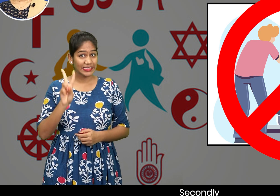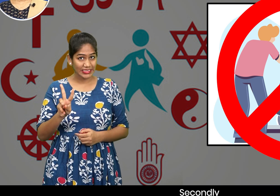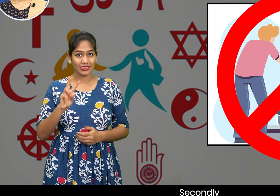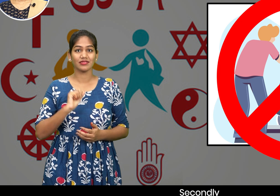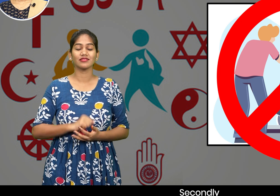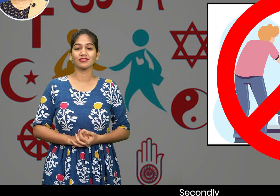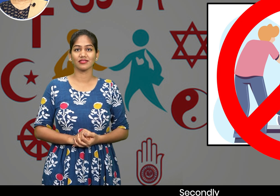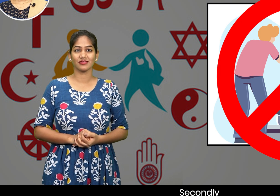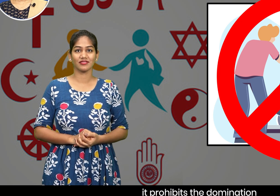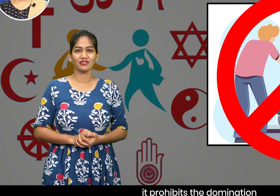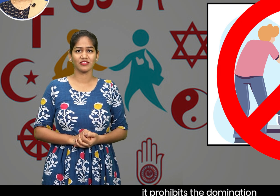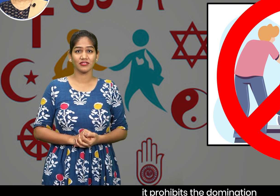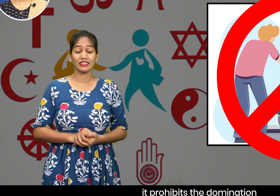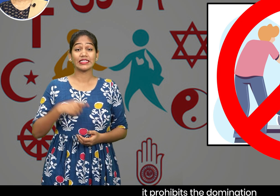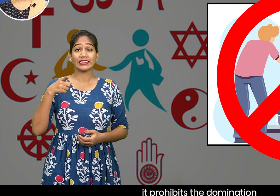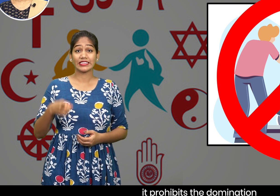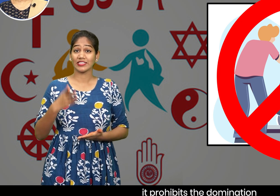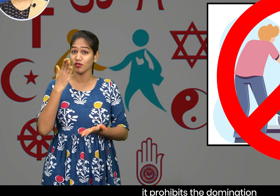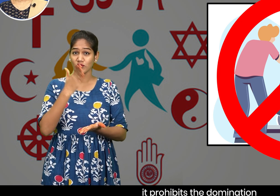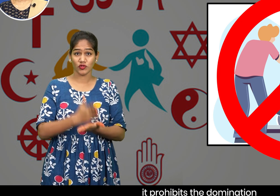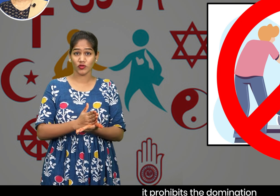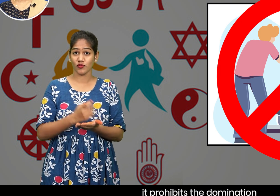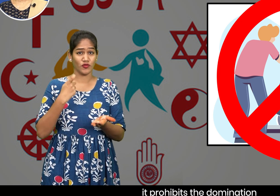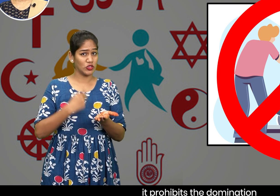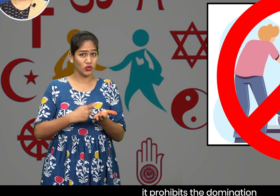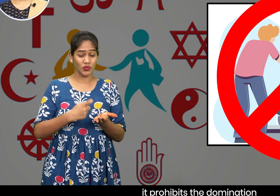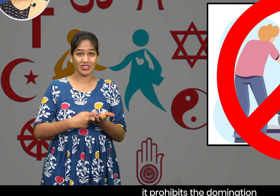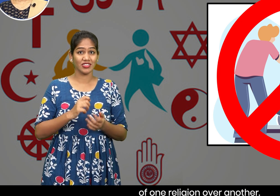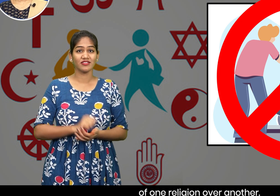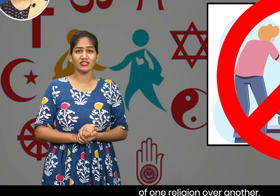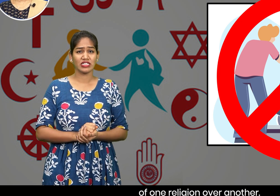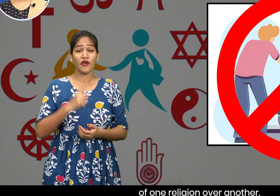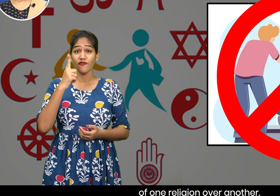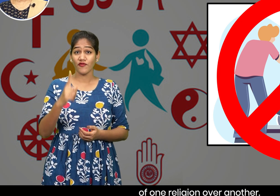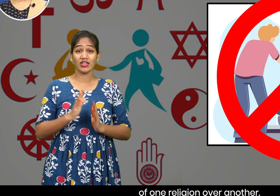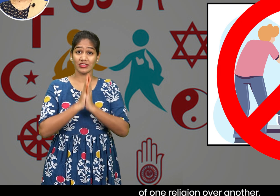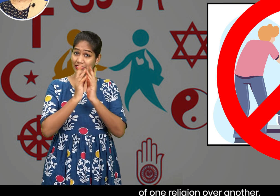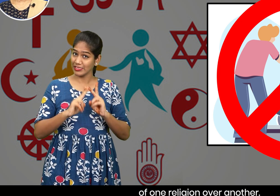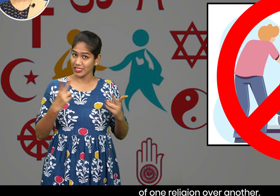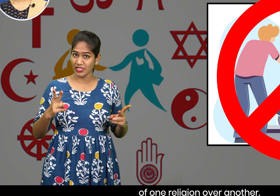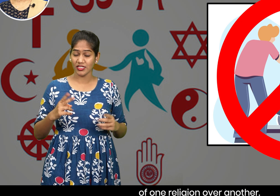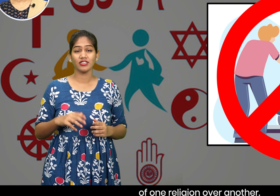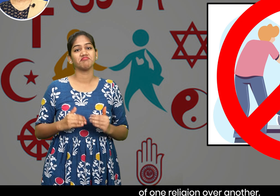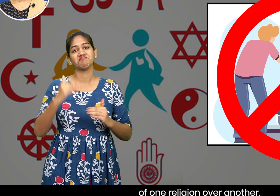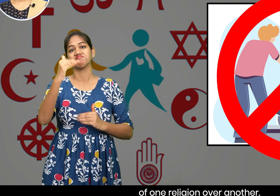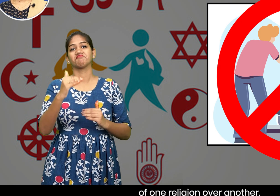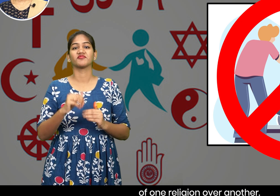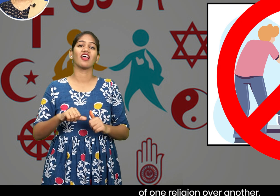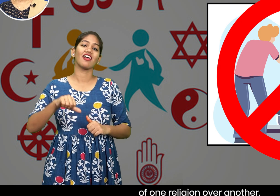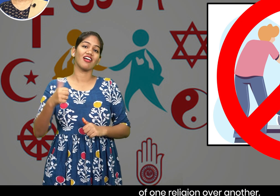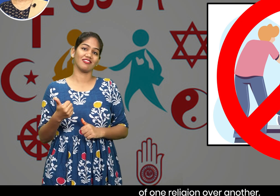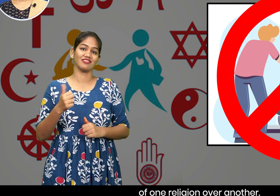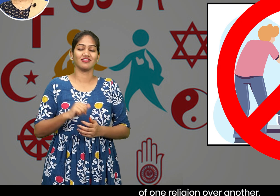Secondly, it prohibits the domination of one religion over another.